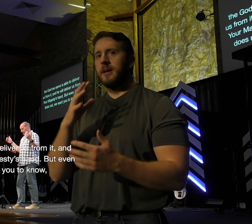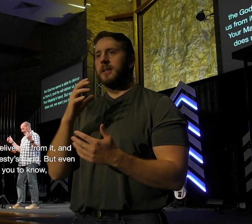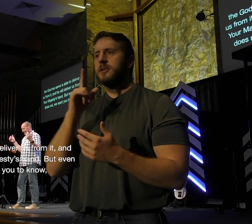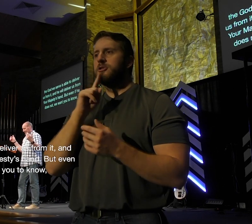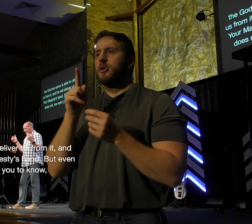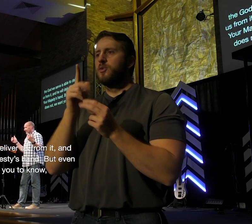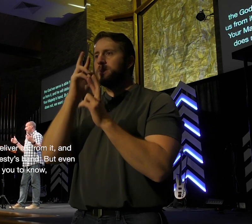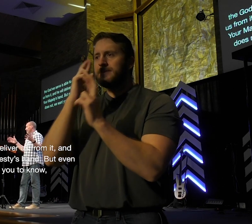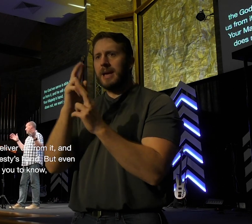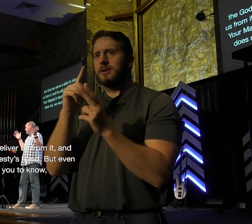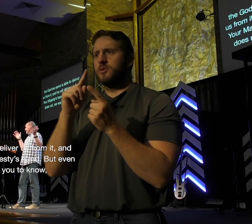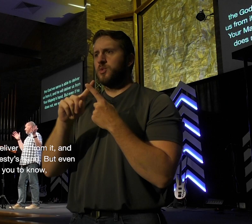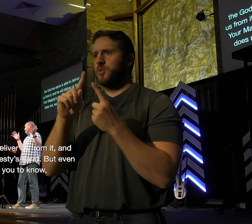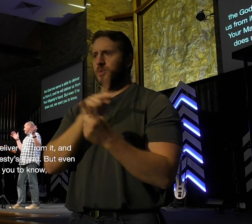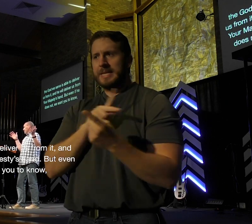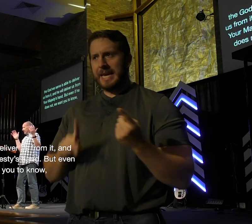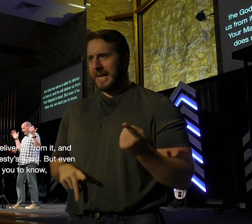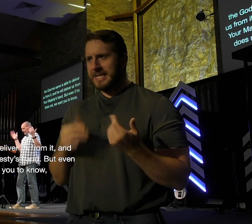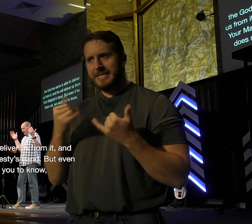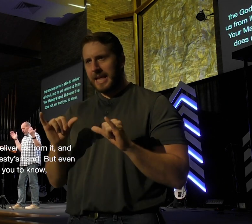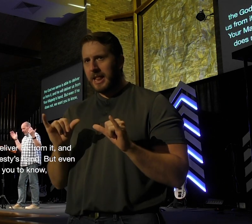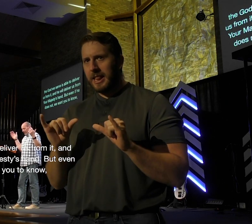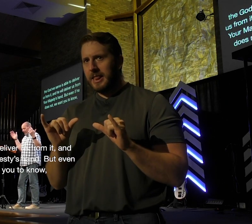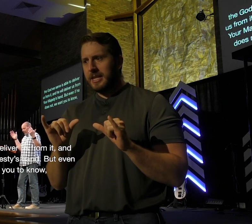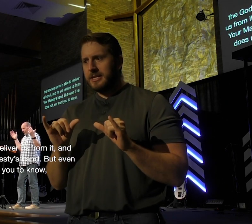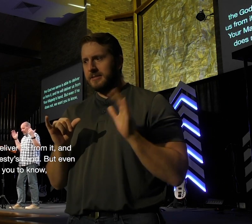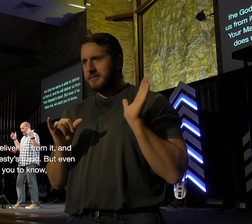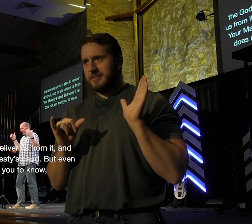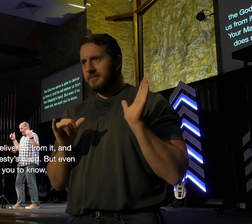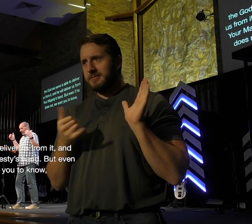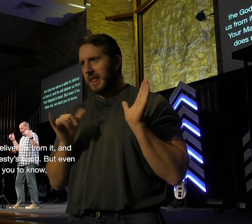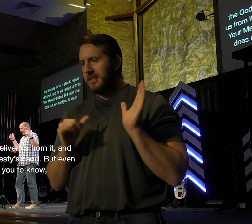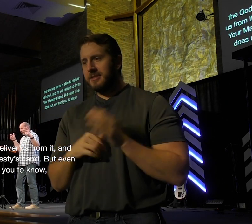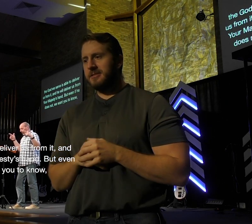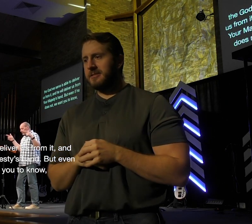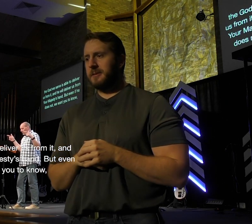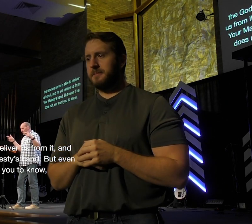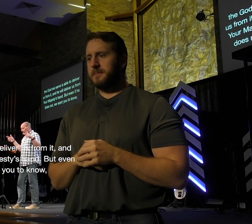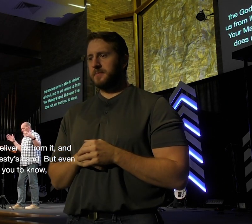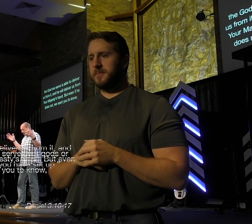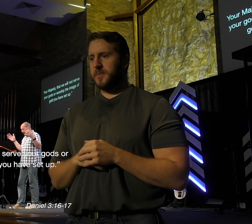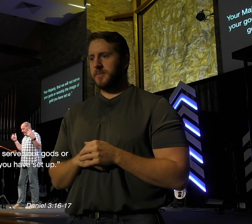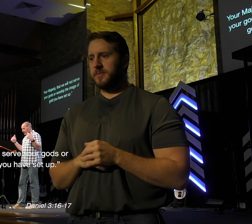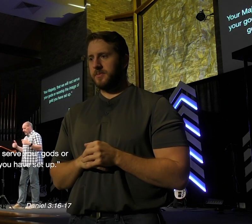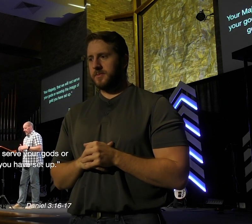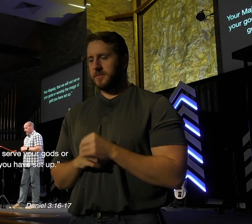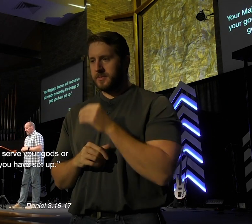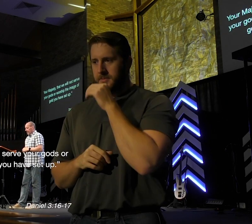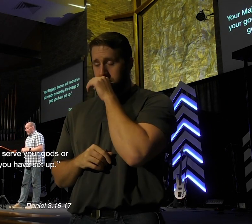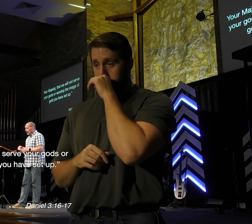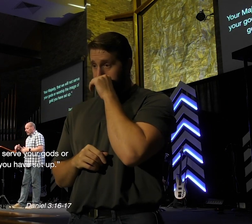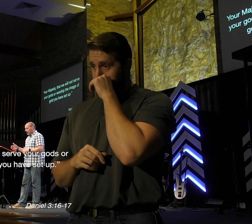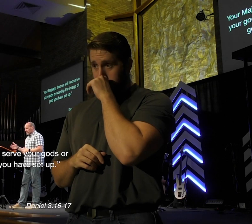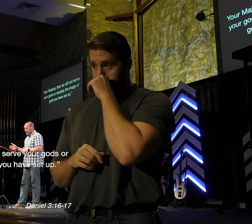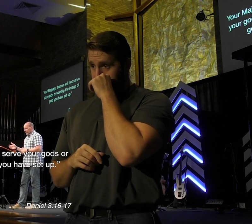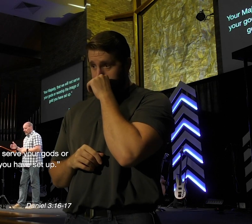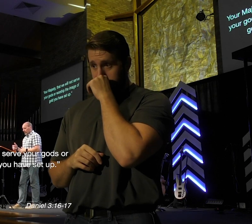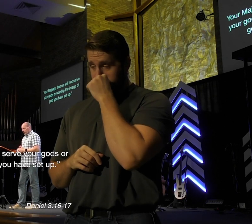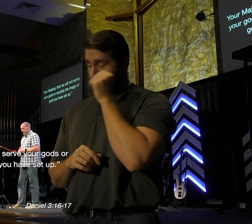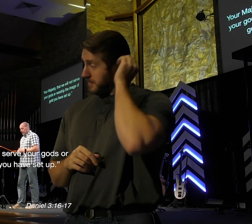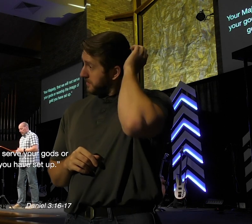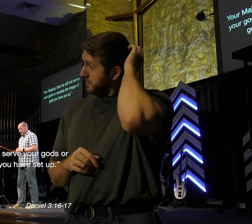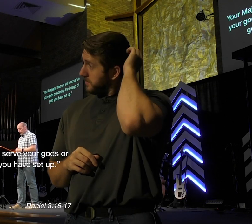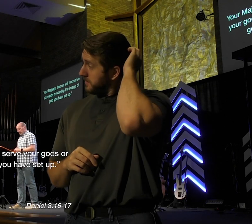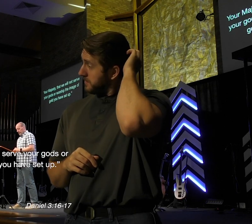just respect to this guy who could kill them. But even if he does not, we want you to know, your majesty, that we will not serve